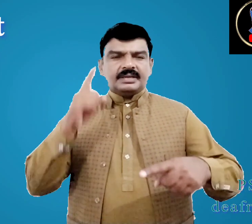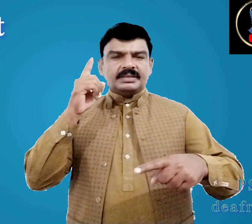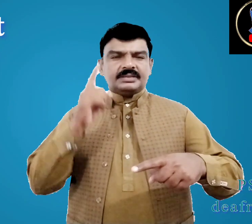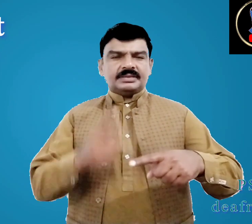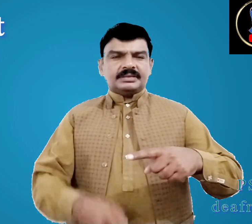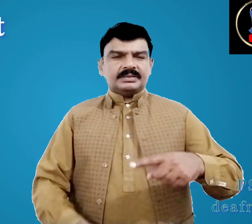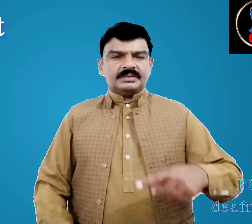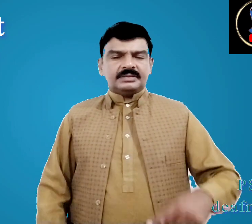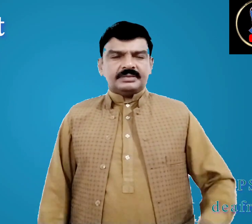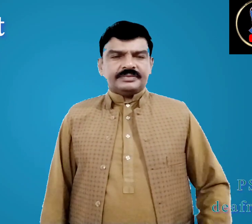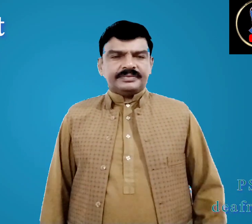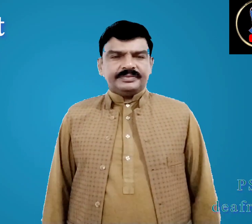cannot,